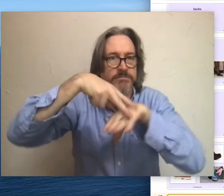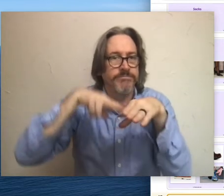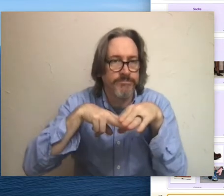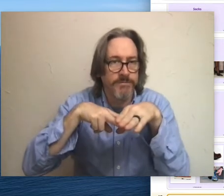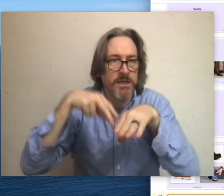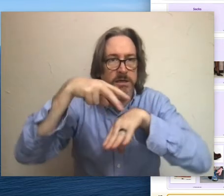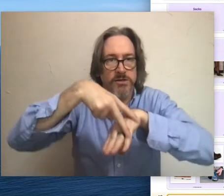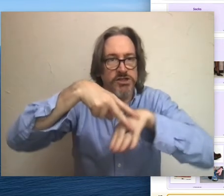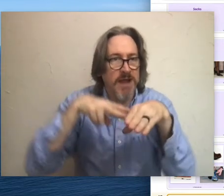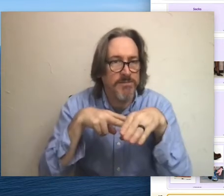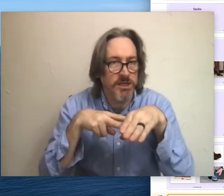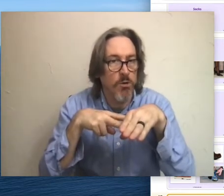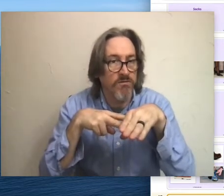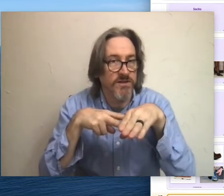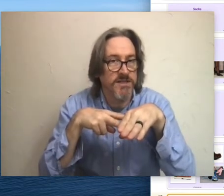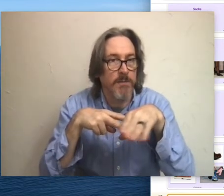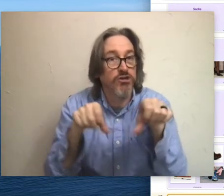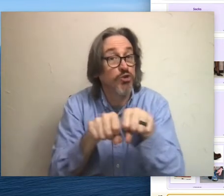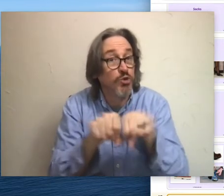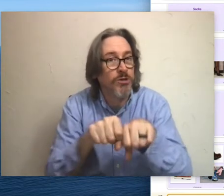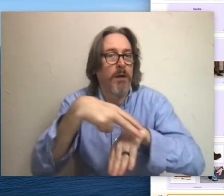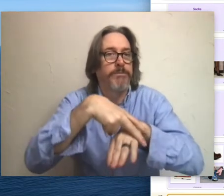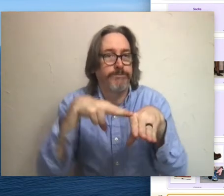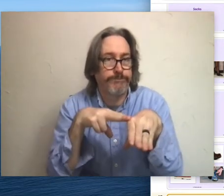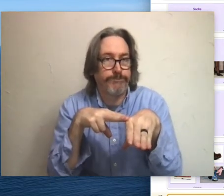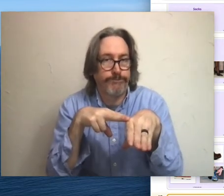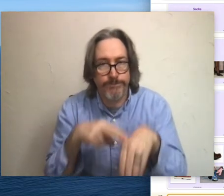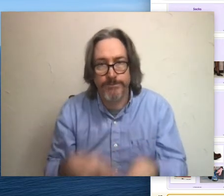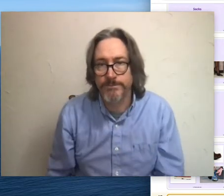like the straps that go over the top.